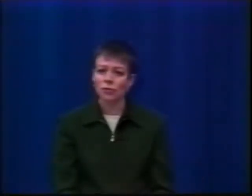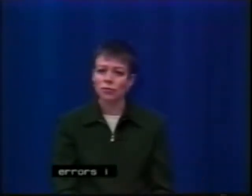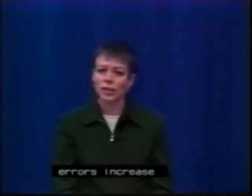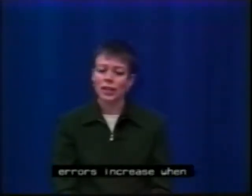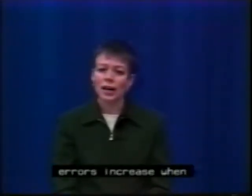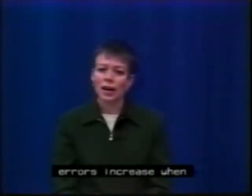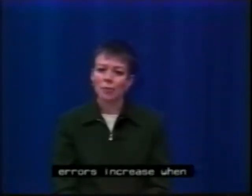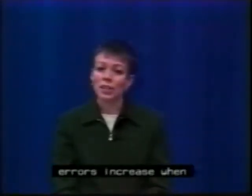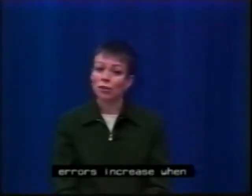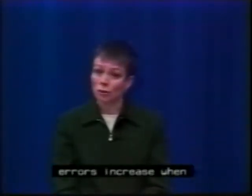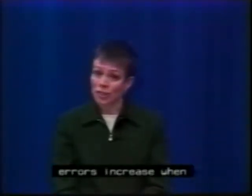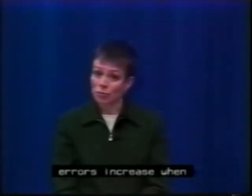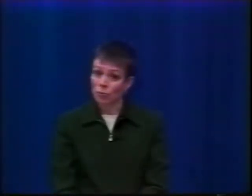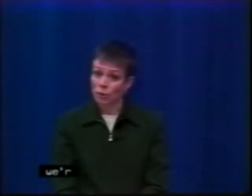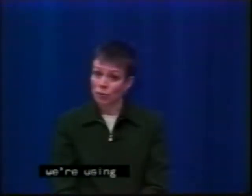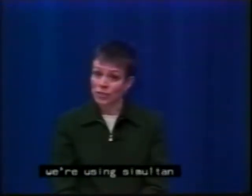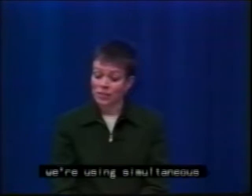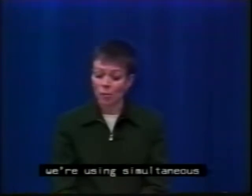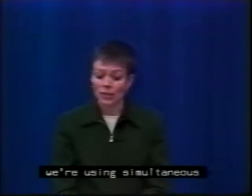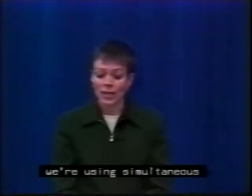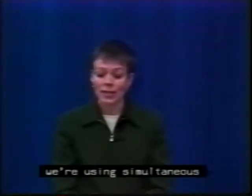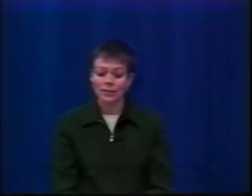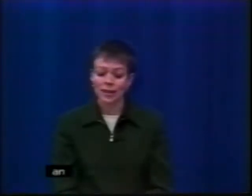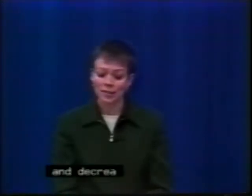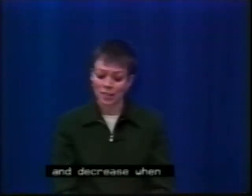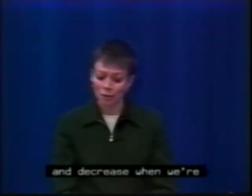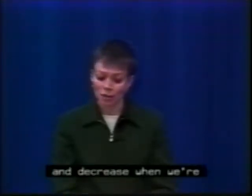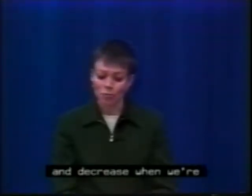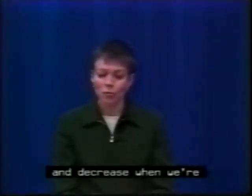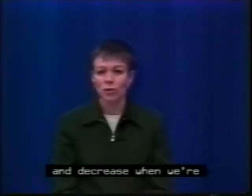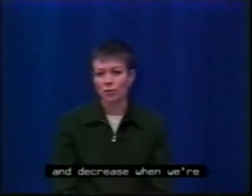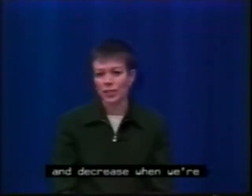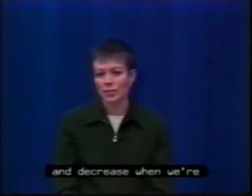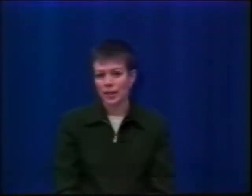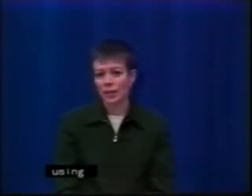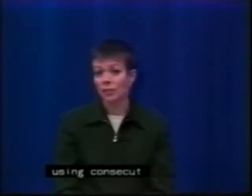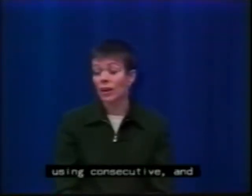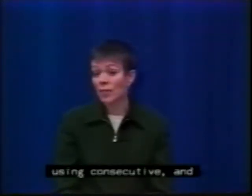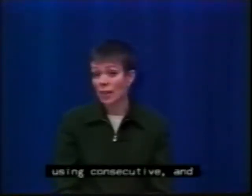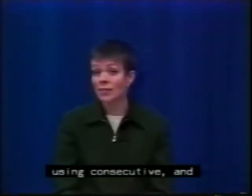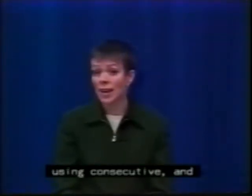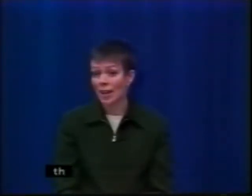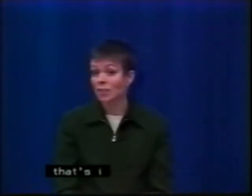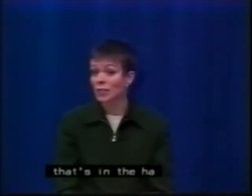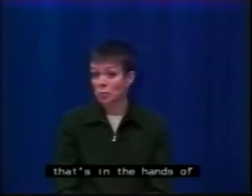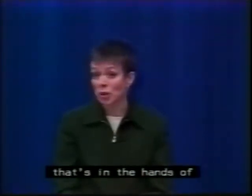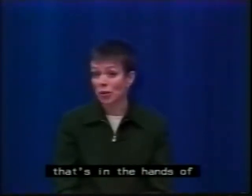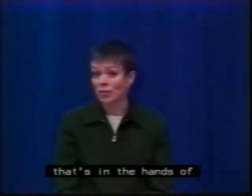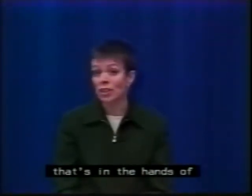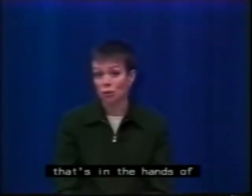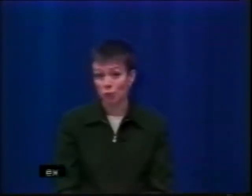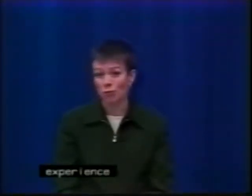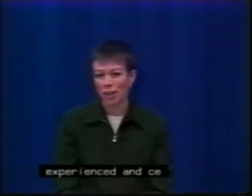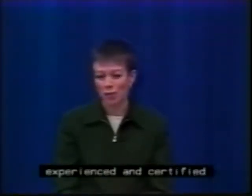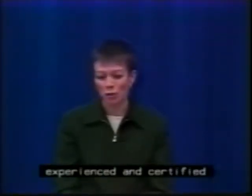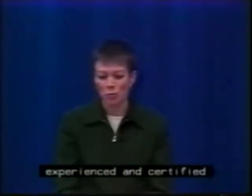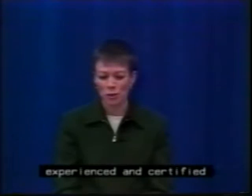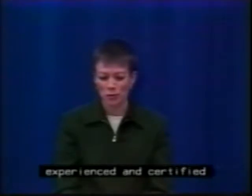errors increase when we're using simultaneous and decrease when we're using consecutive, and that's in the hands of experienced and certified interpreters.